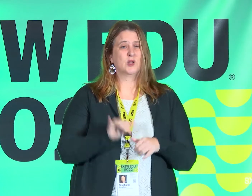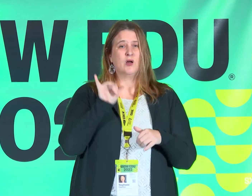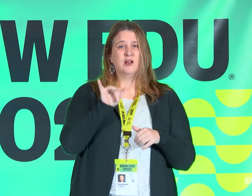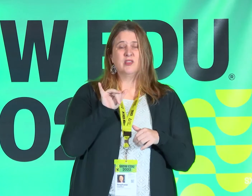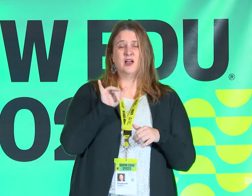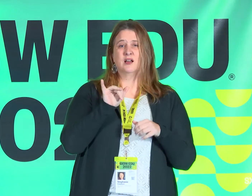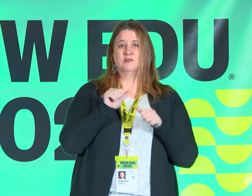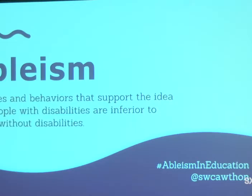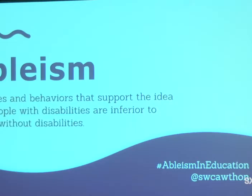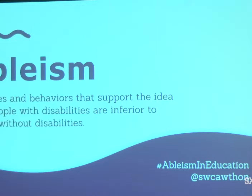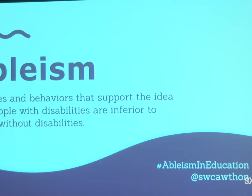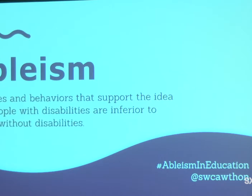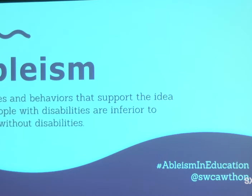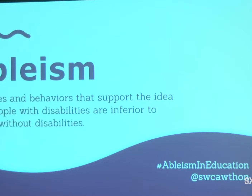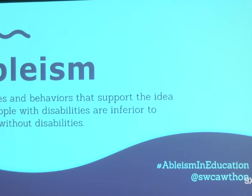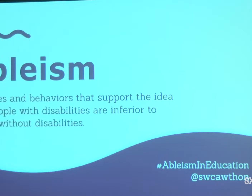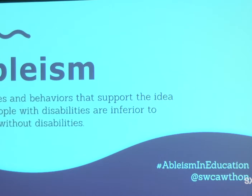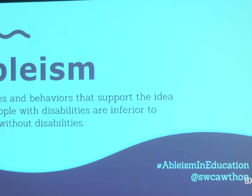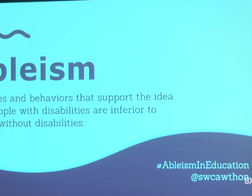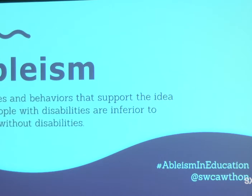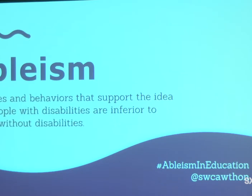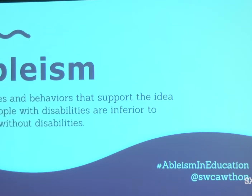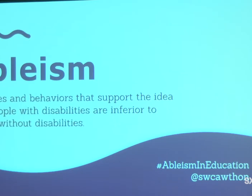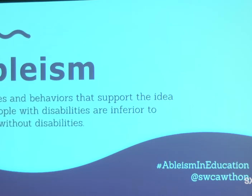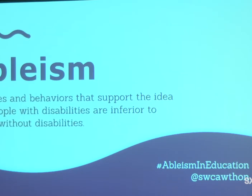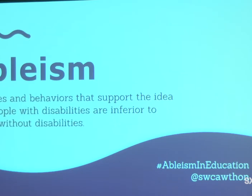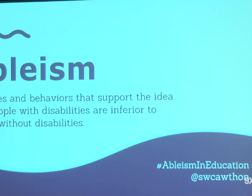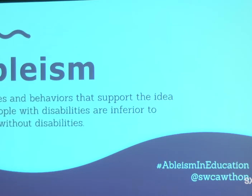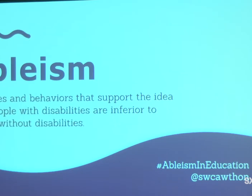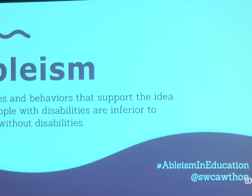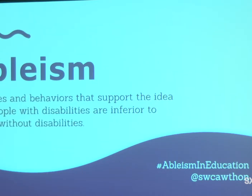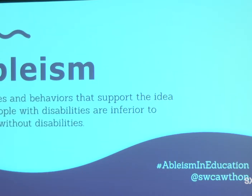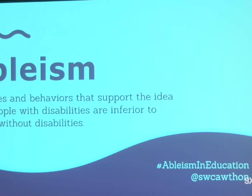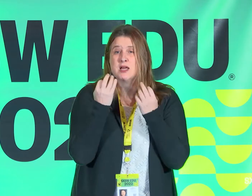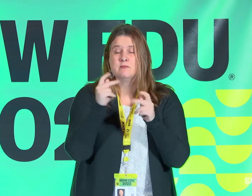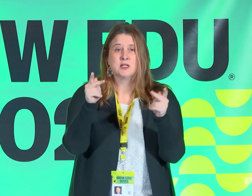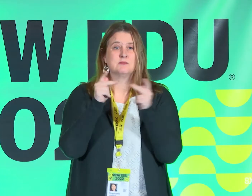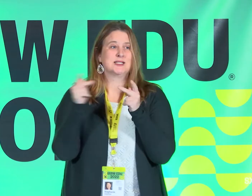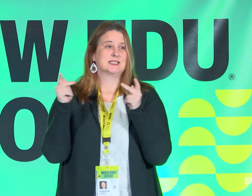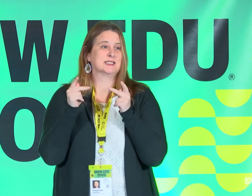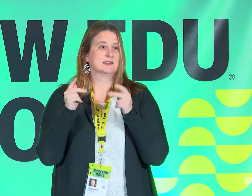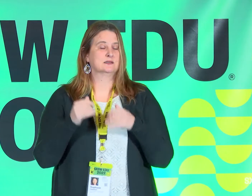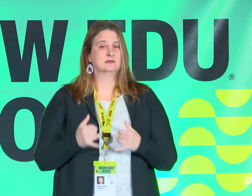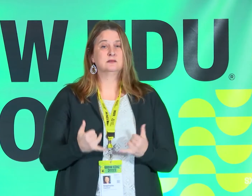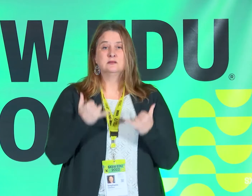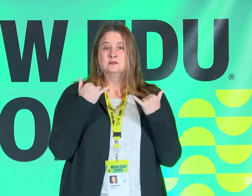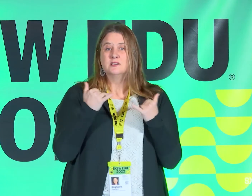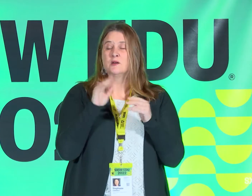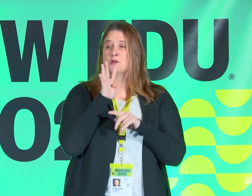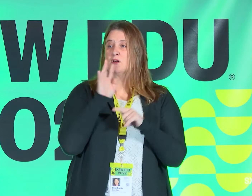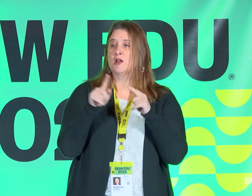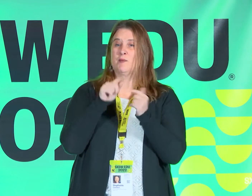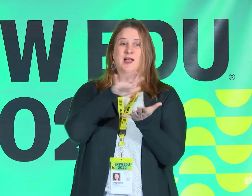disabilities or disabilities in general. And that is pervasive. You see it often in attitudes and